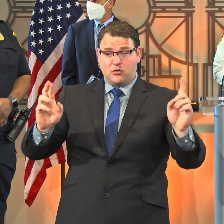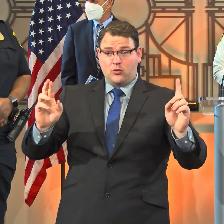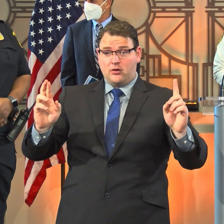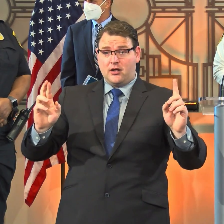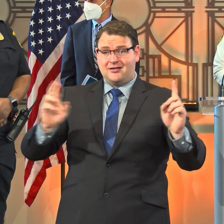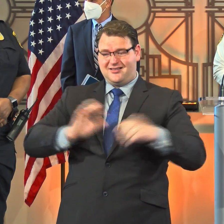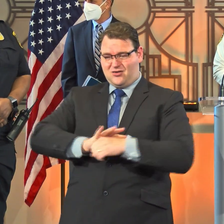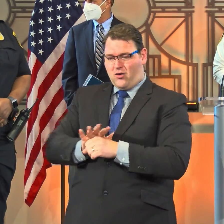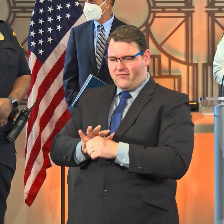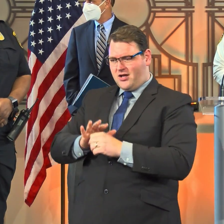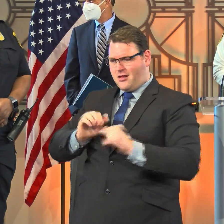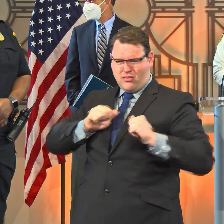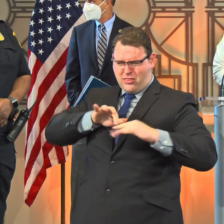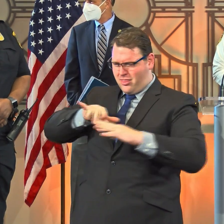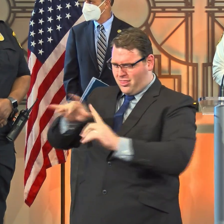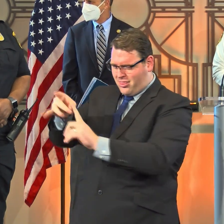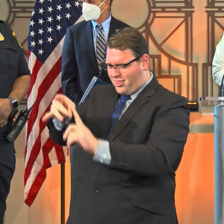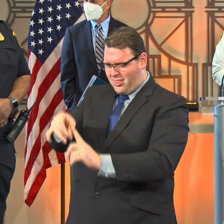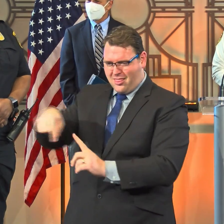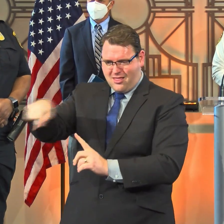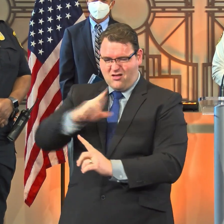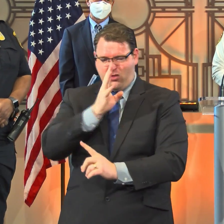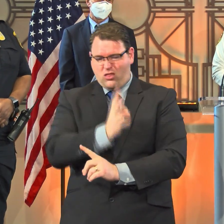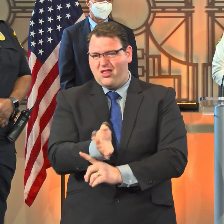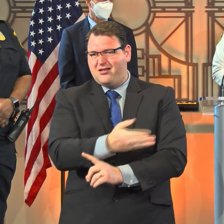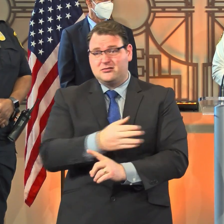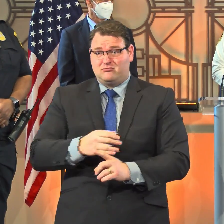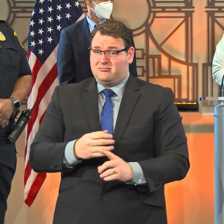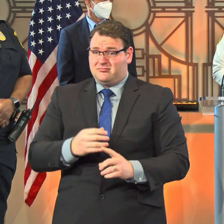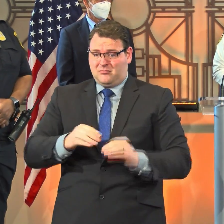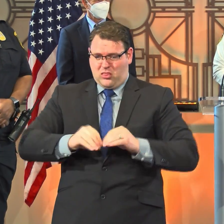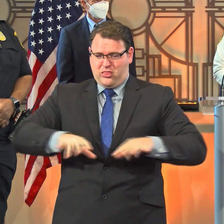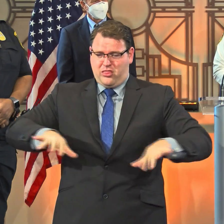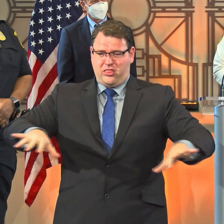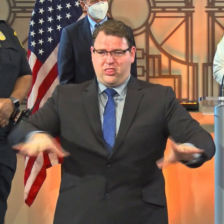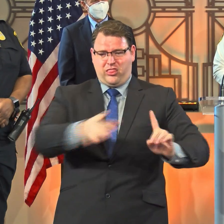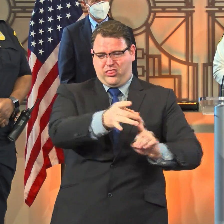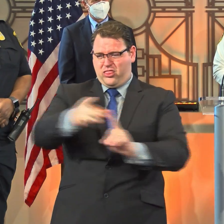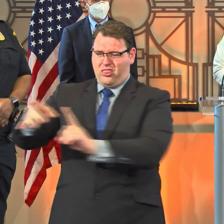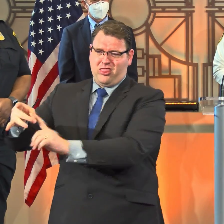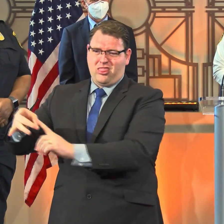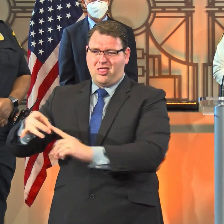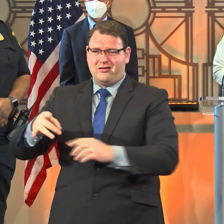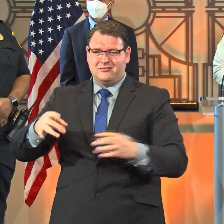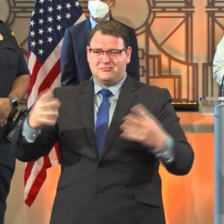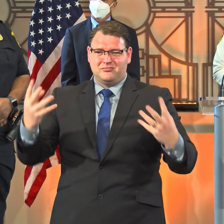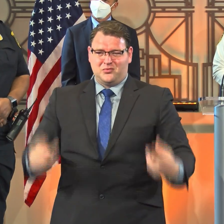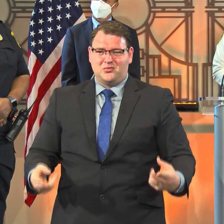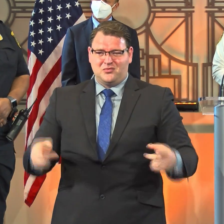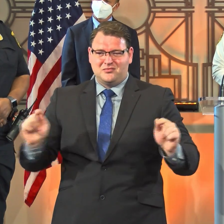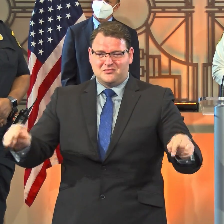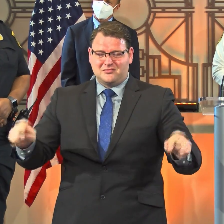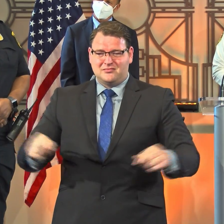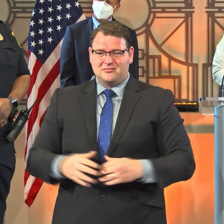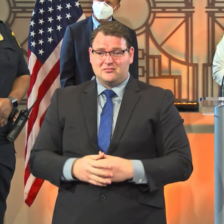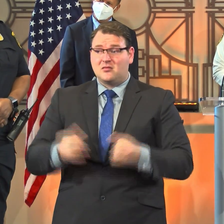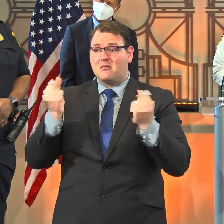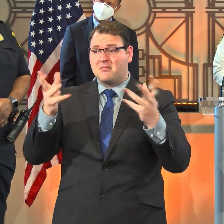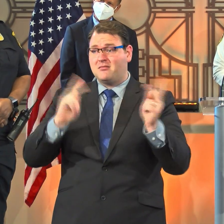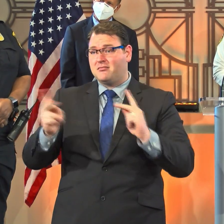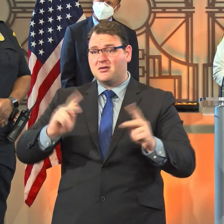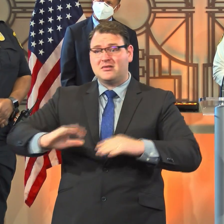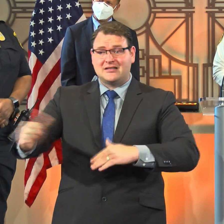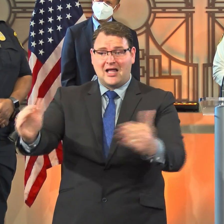of the people that have been infected by this virus were Democrats and Republicans. Many of the people who have died have been Democrats